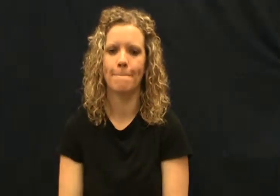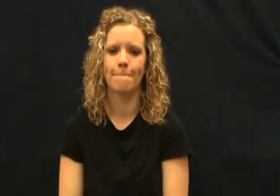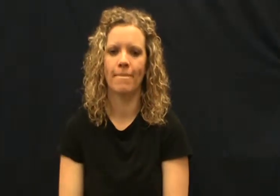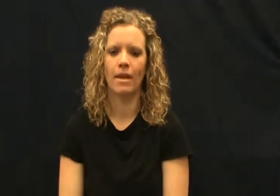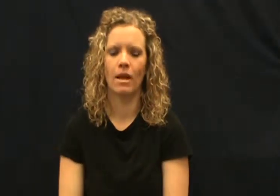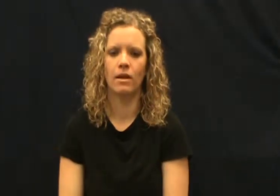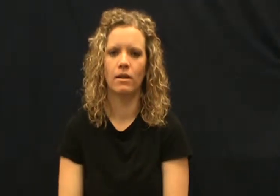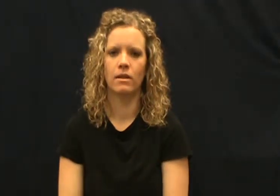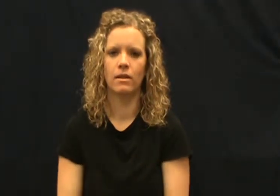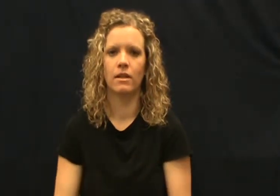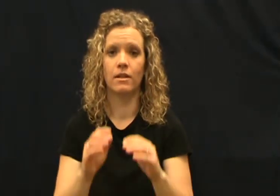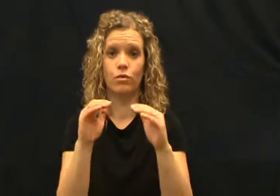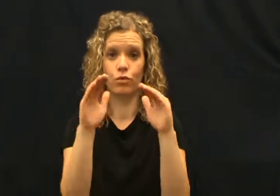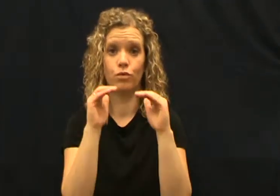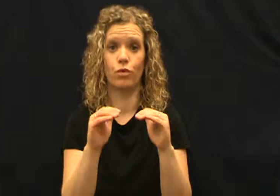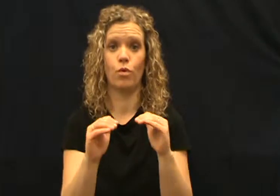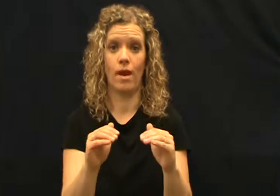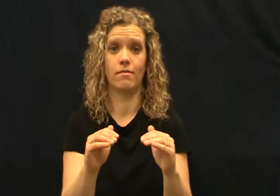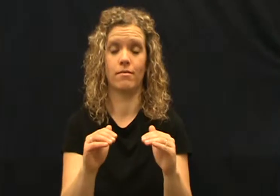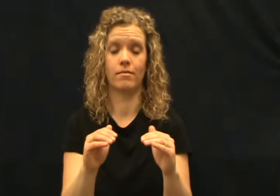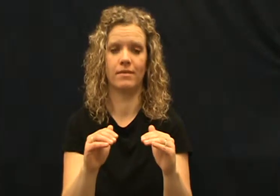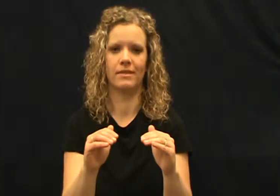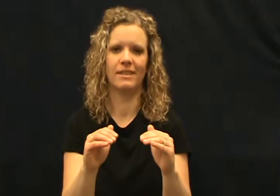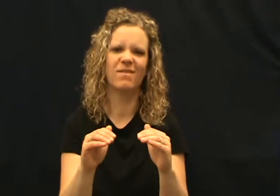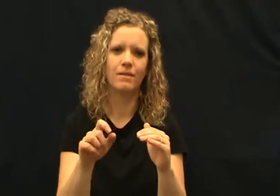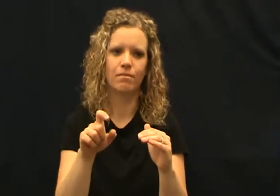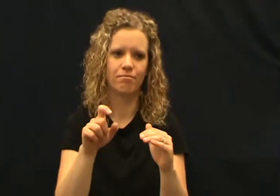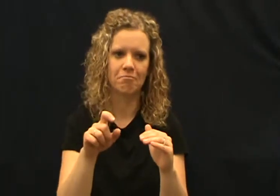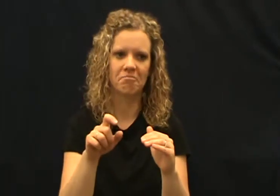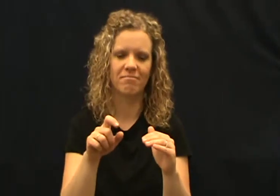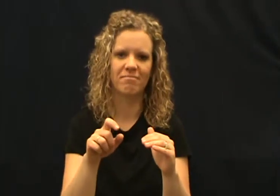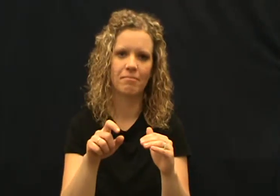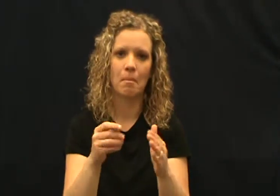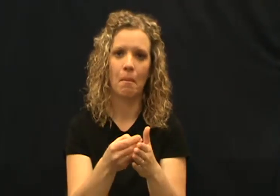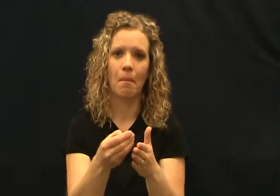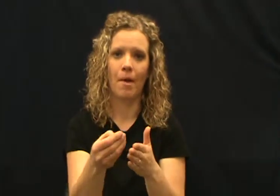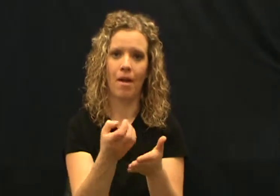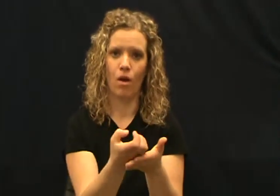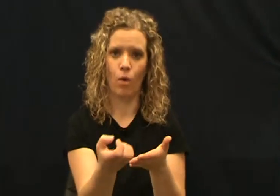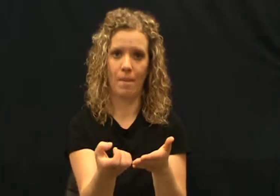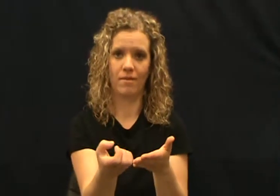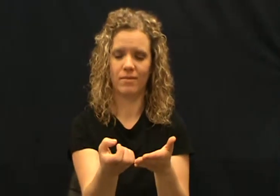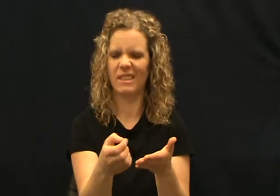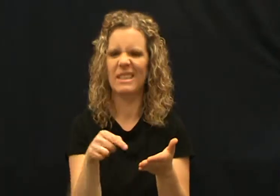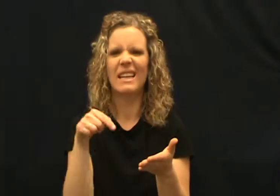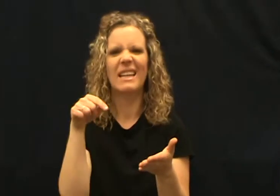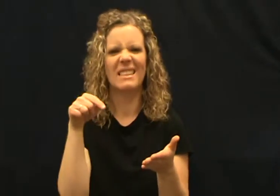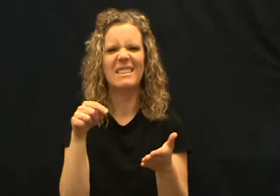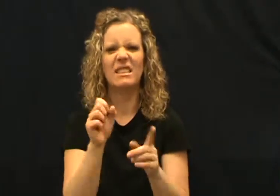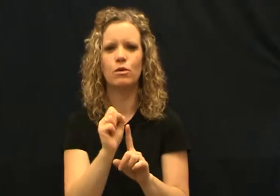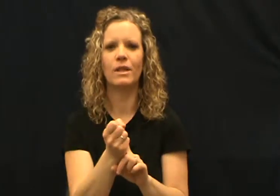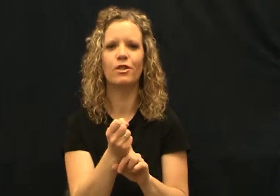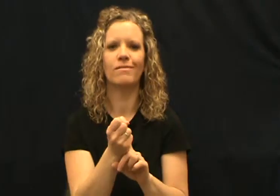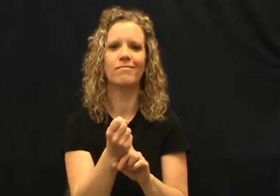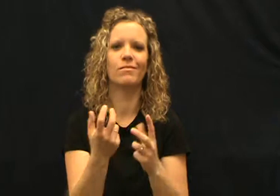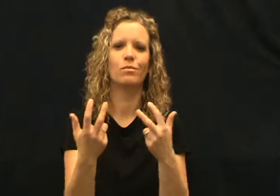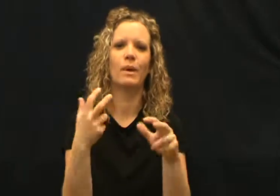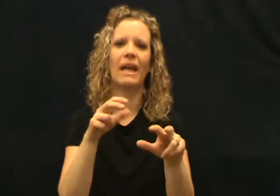The next step is to invest in equipment. In this case, we invest $42,000 to buy some